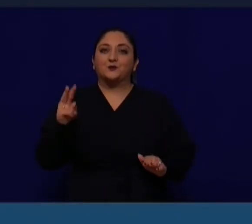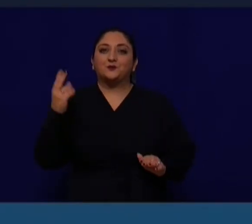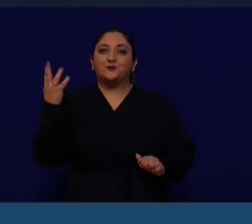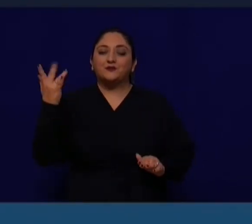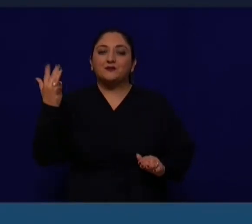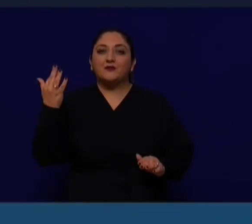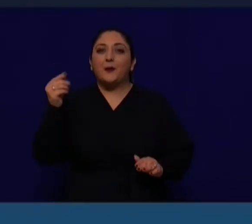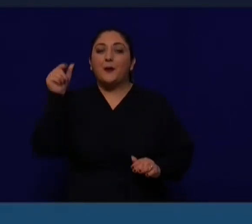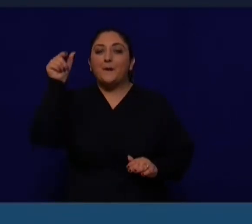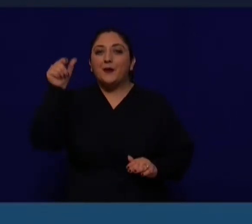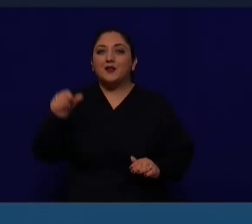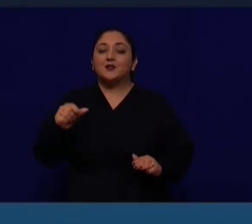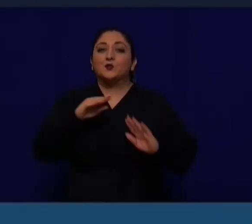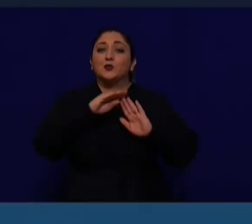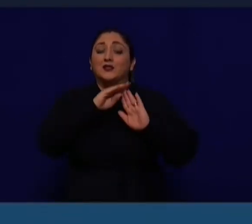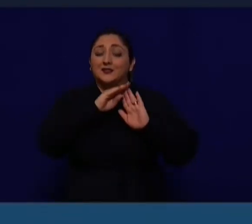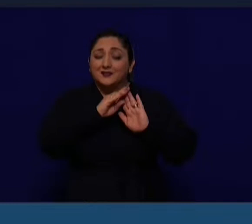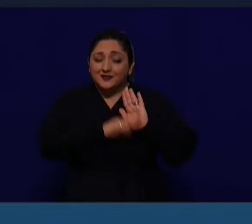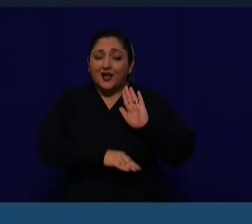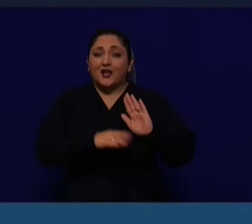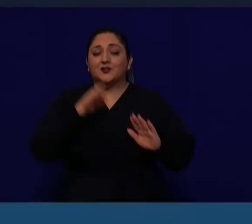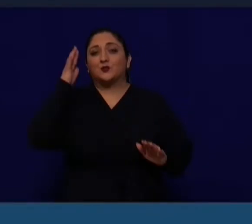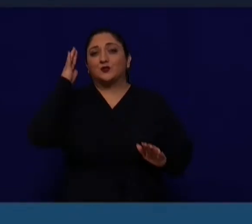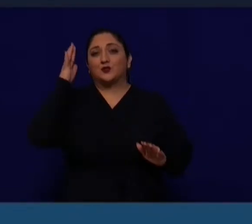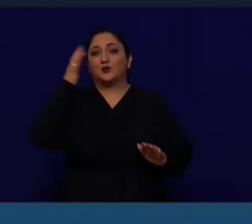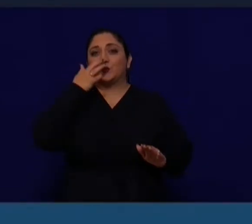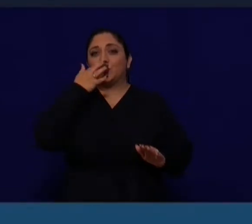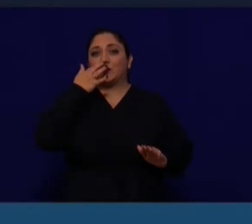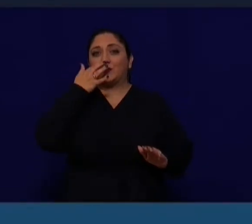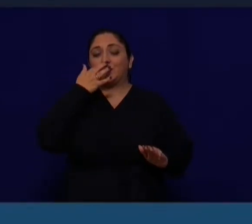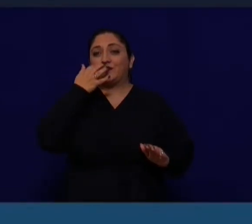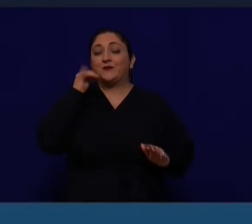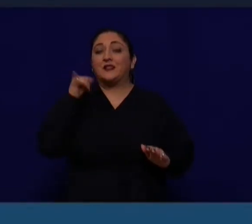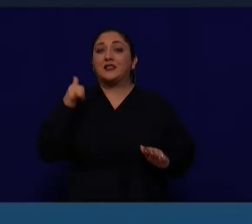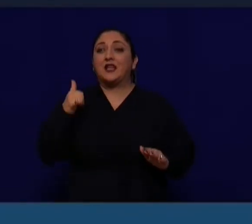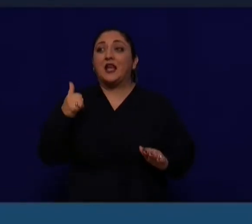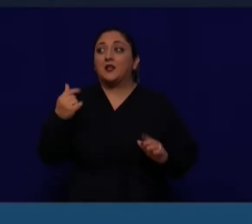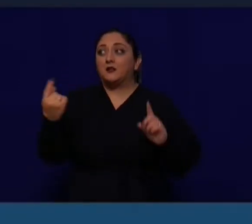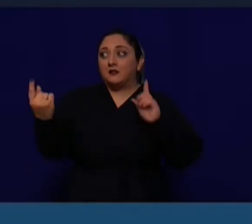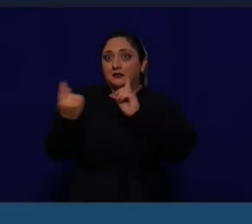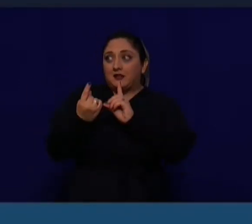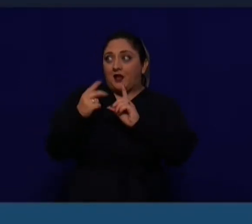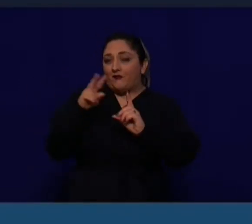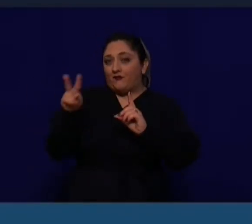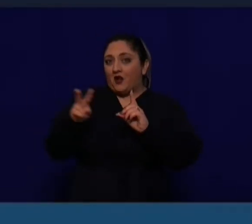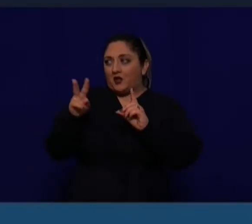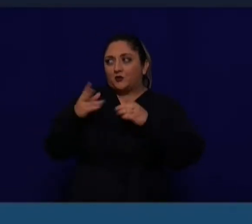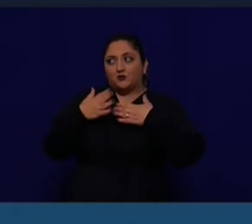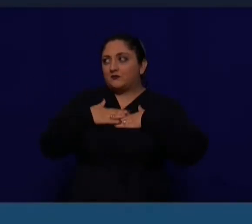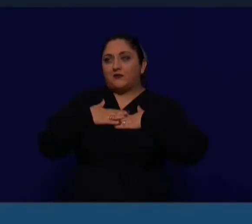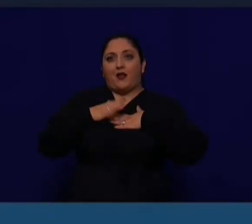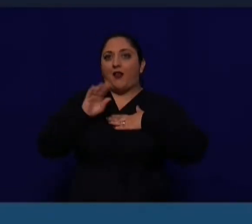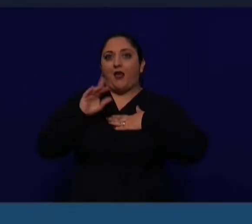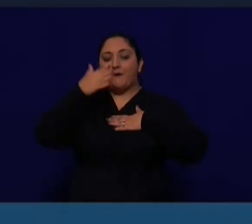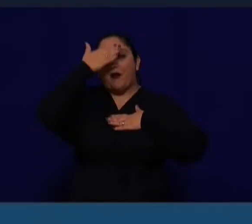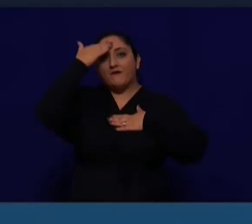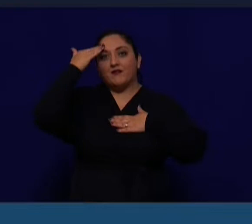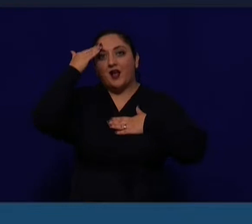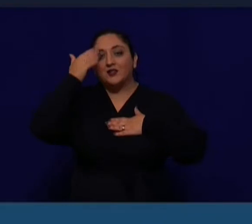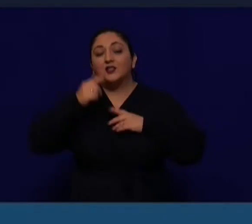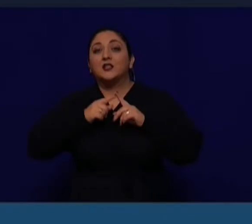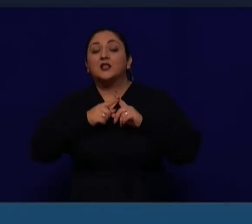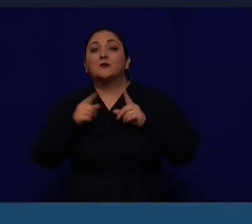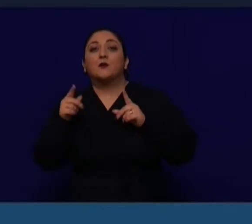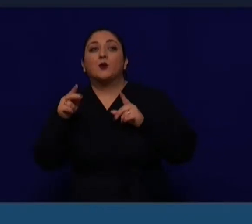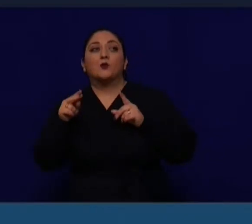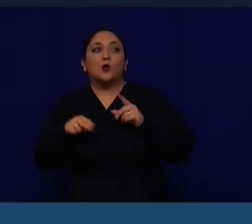tnaqqas lu ċans li jekk huwa vaccinated u jekk iltaqa' mal-virus mhux biss tipproteġih milli hu jimrat jkollu komplikazzjoni tiegħu inkella jmut